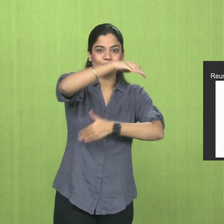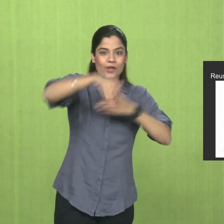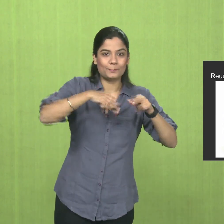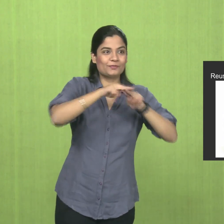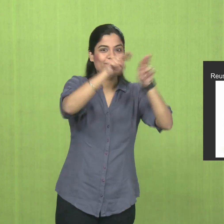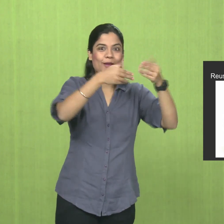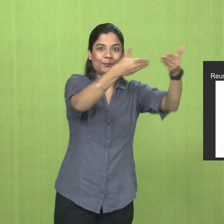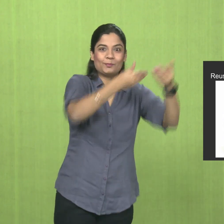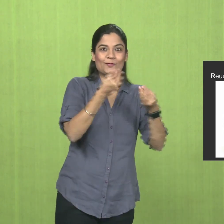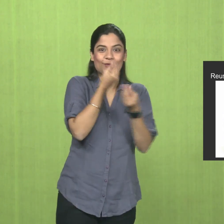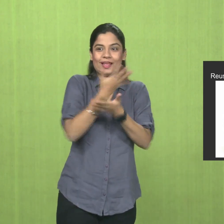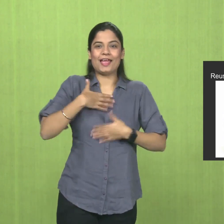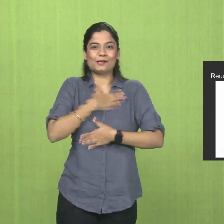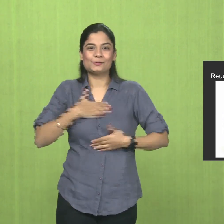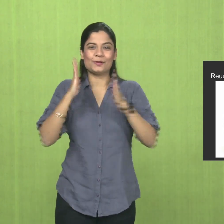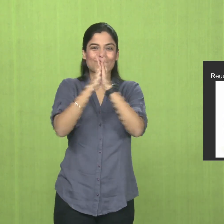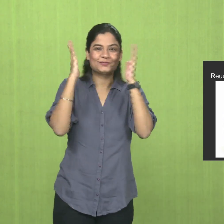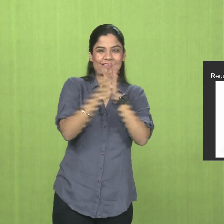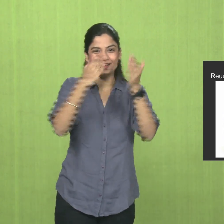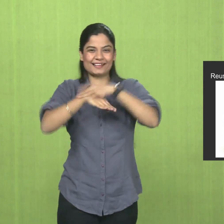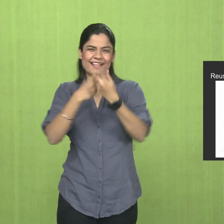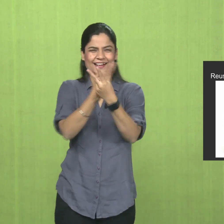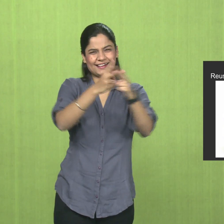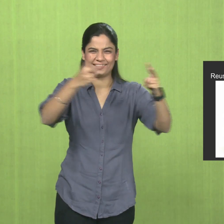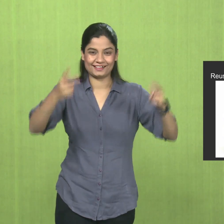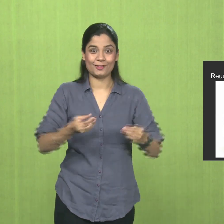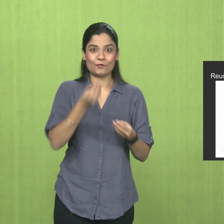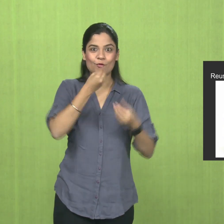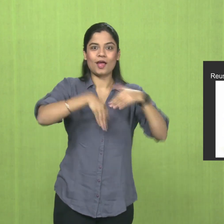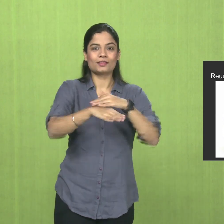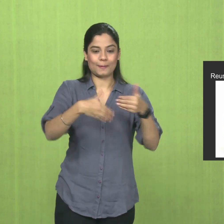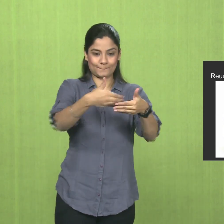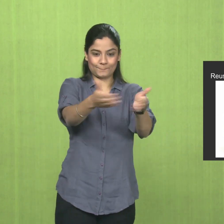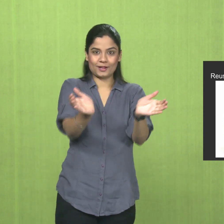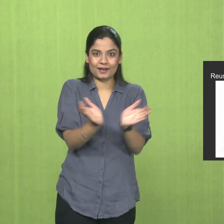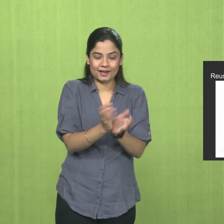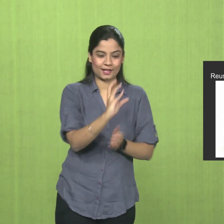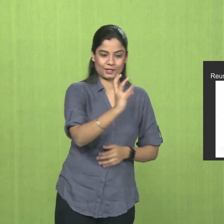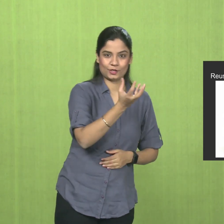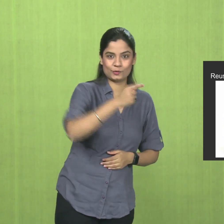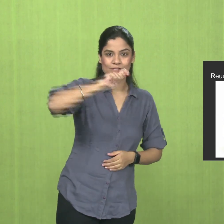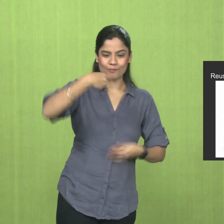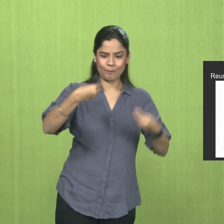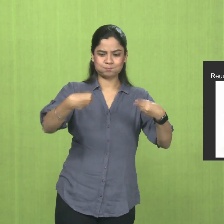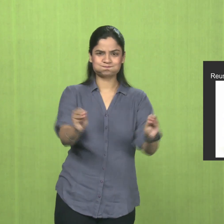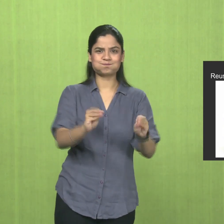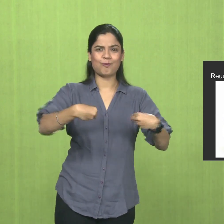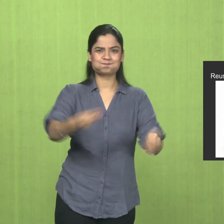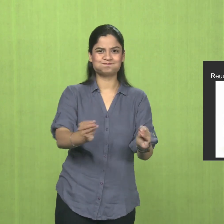If guests, family members, they are coming to celebrate at your house, we sometimes use paper plates,